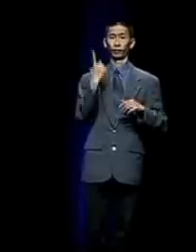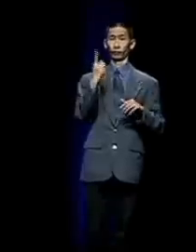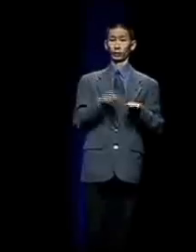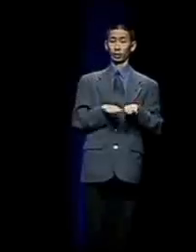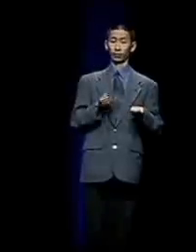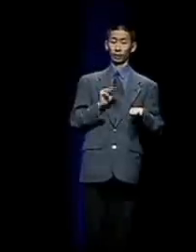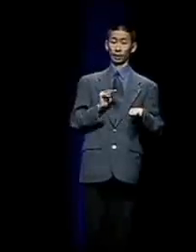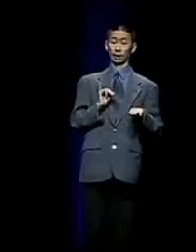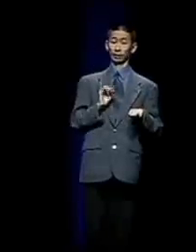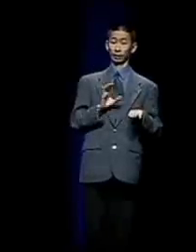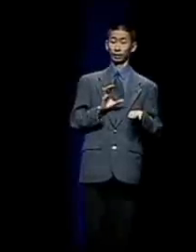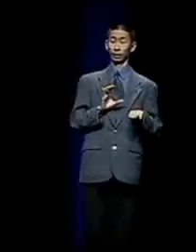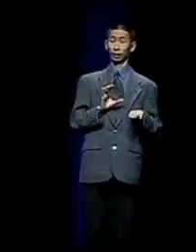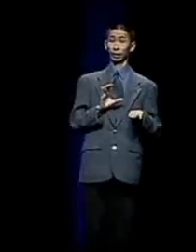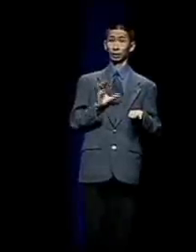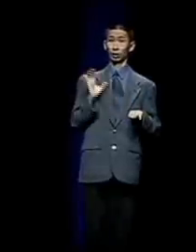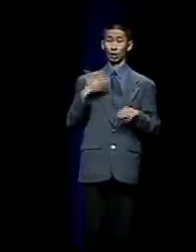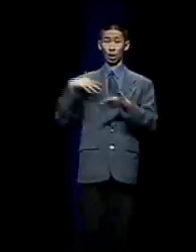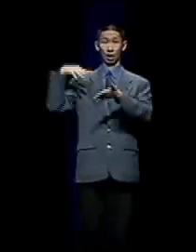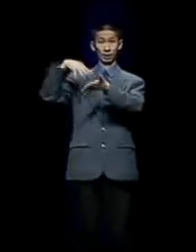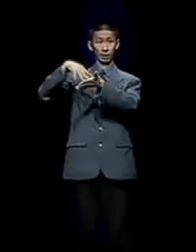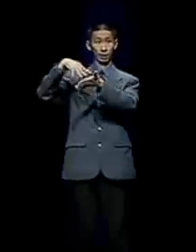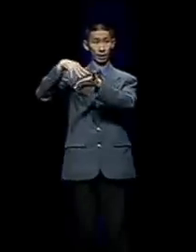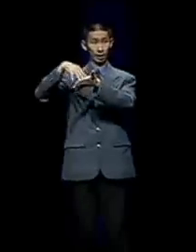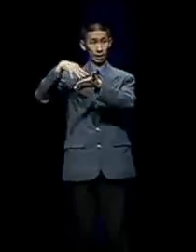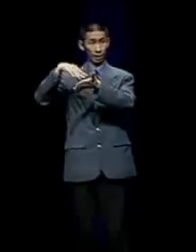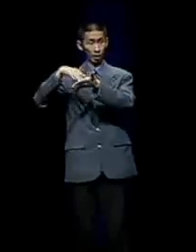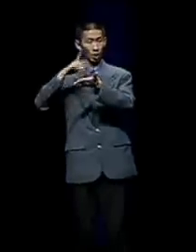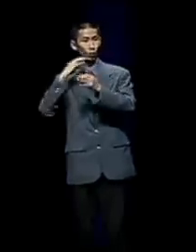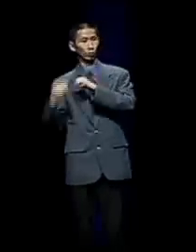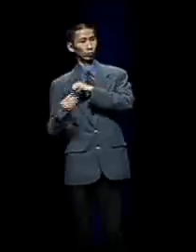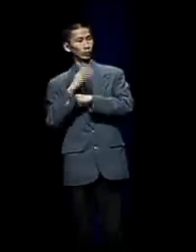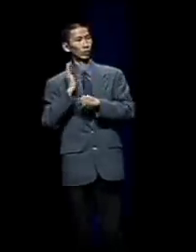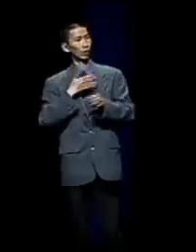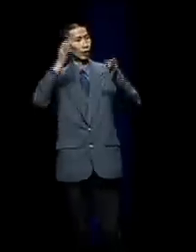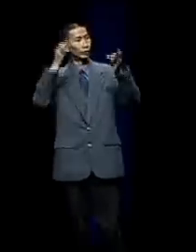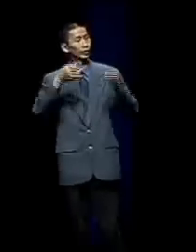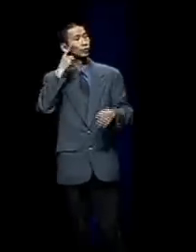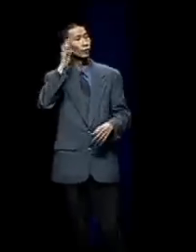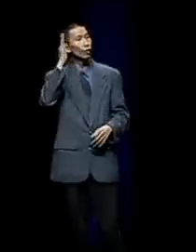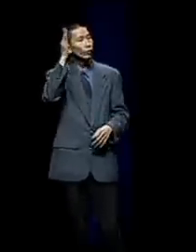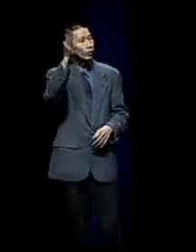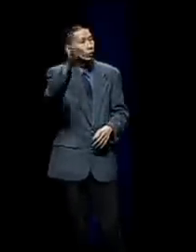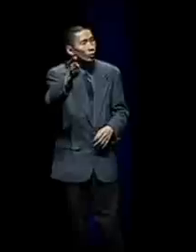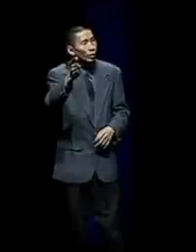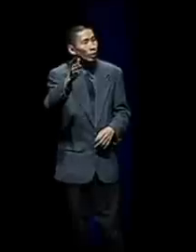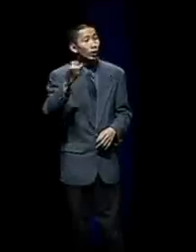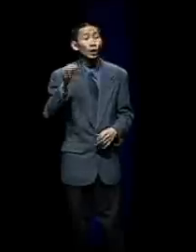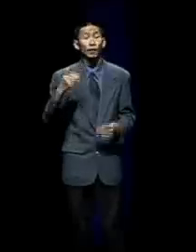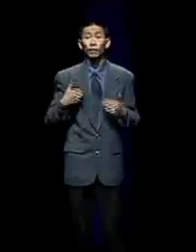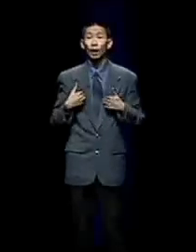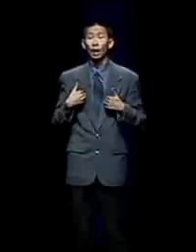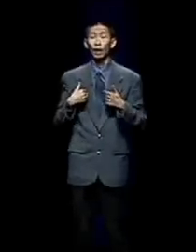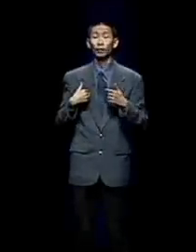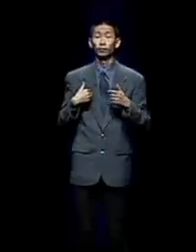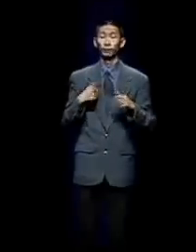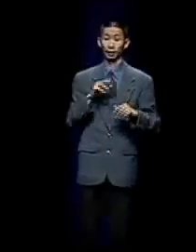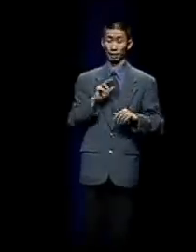study that we're going to be performing will help us make decisions about the future, about whether there is one more level or two more